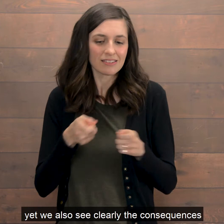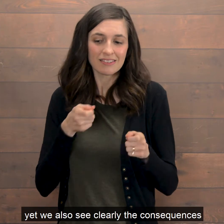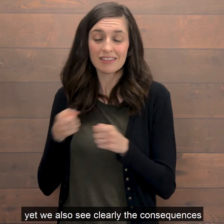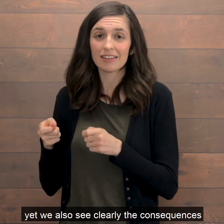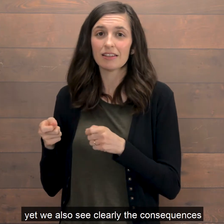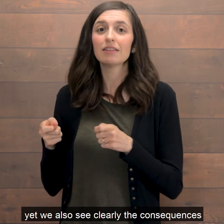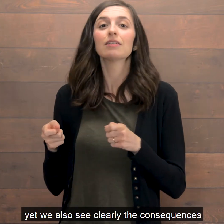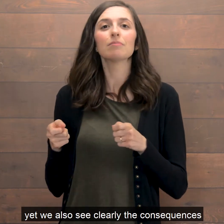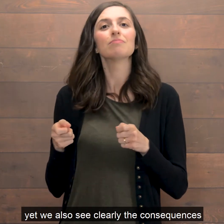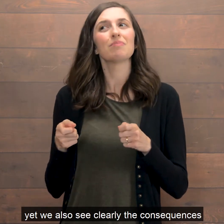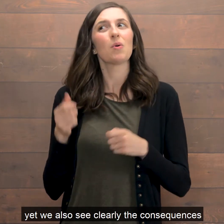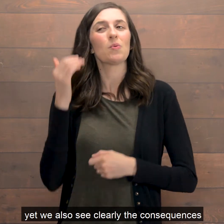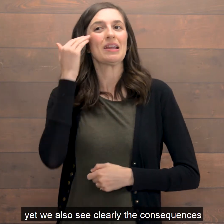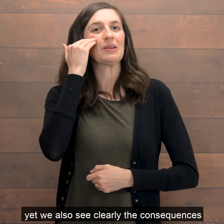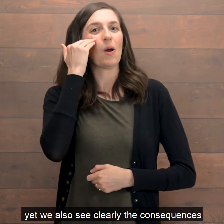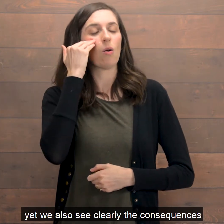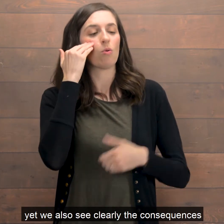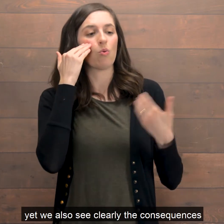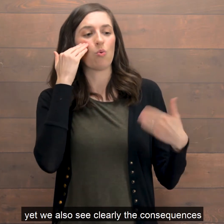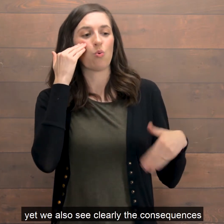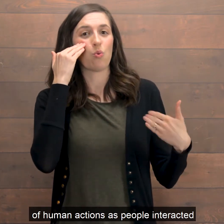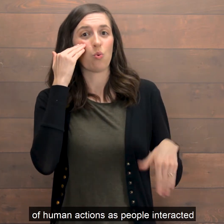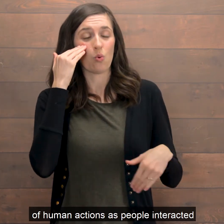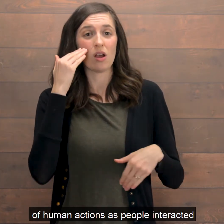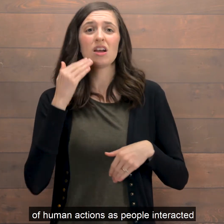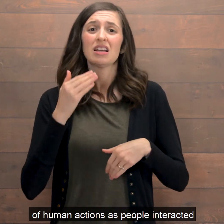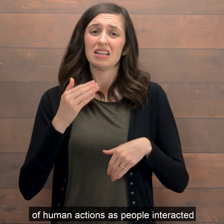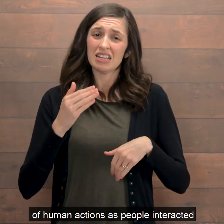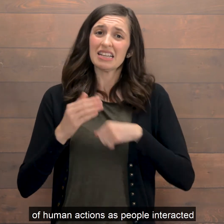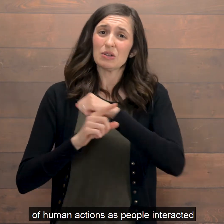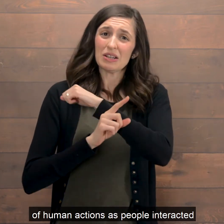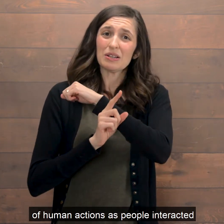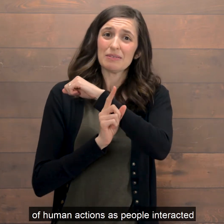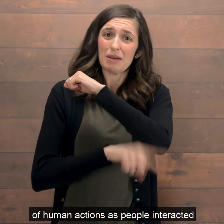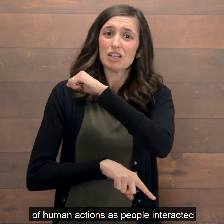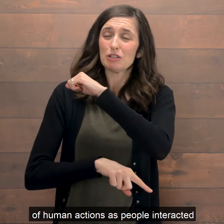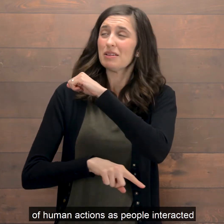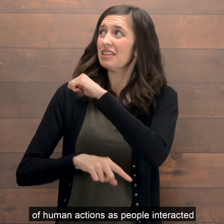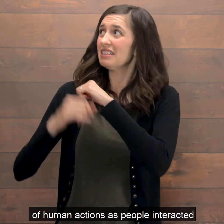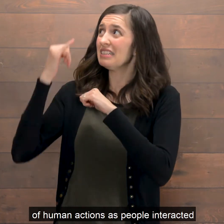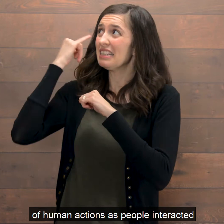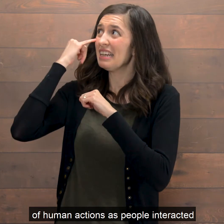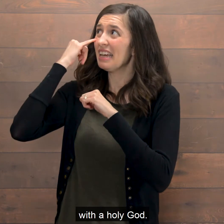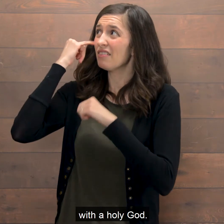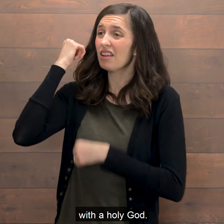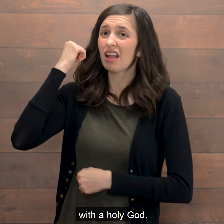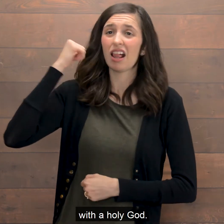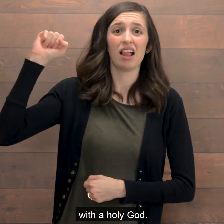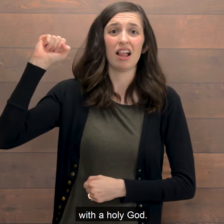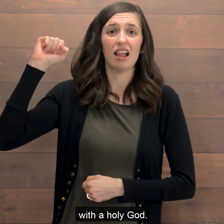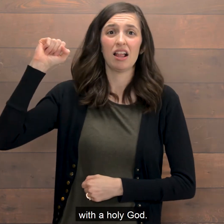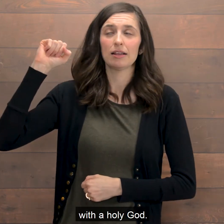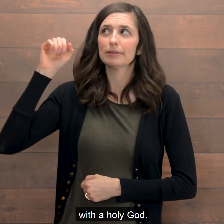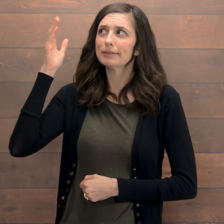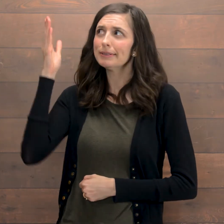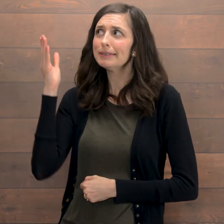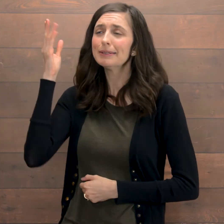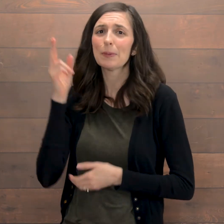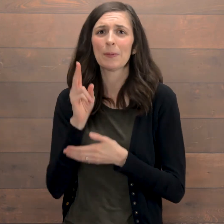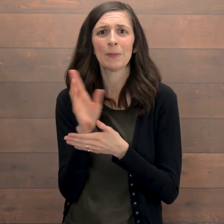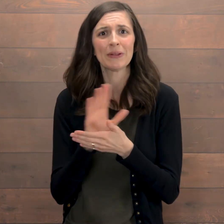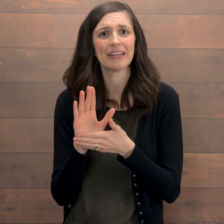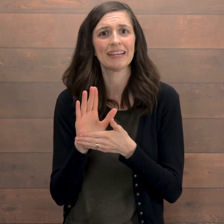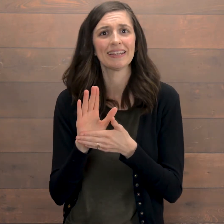we also see clearly the consequences of human actions as people interacted with a holy God.